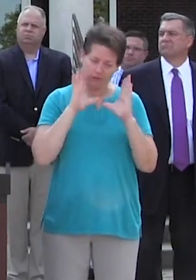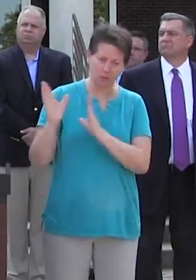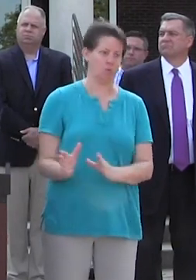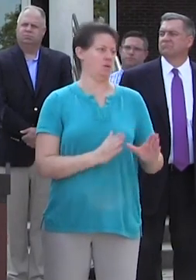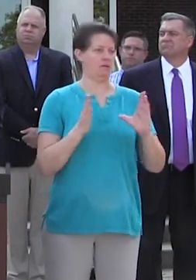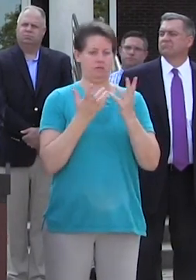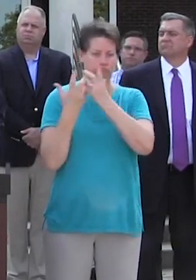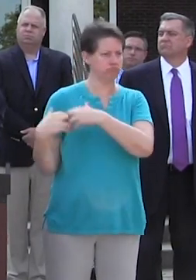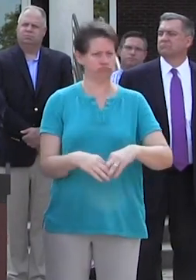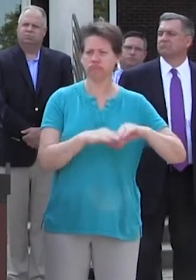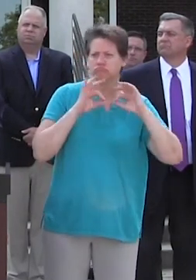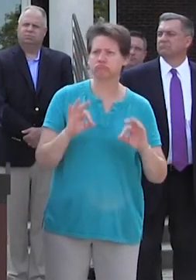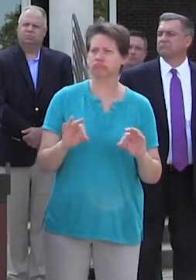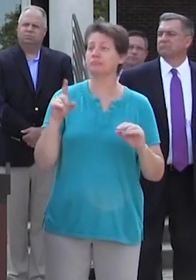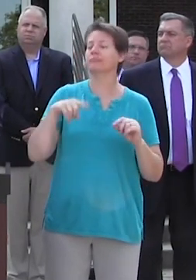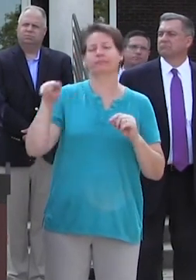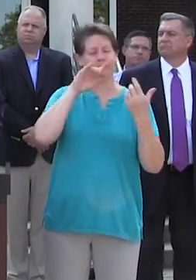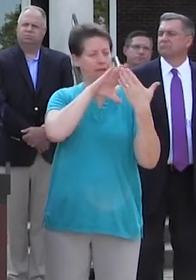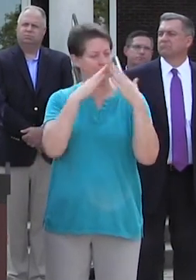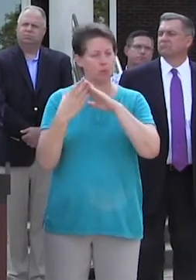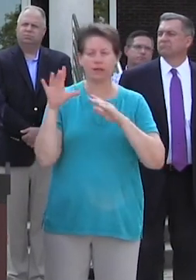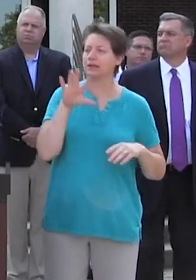organized, and the communities have